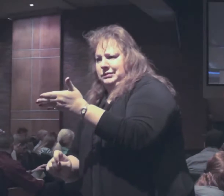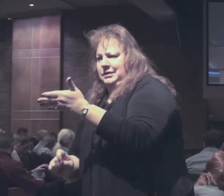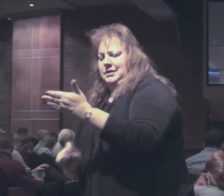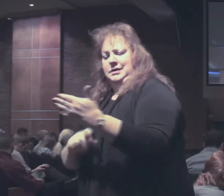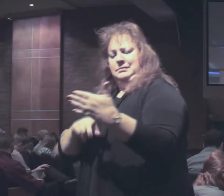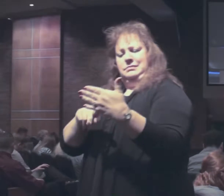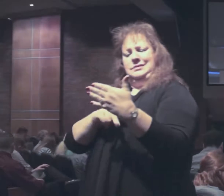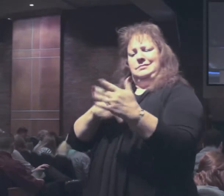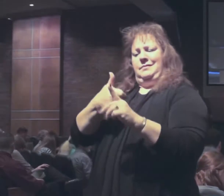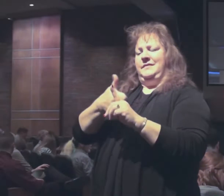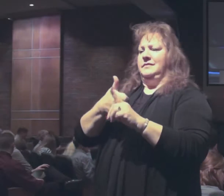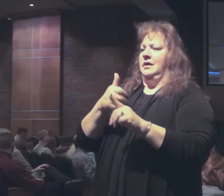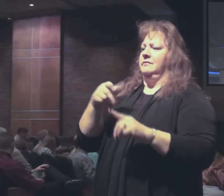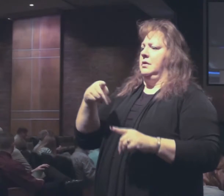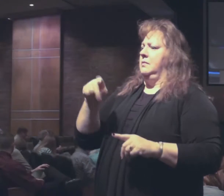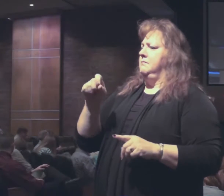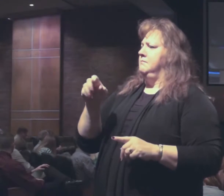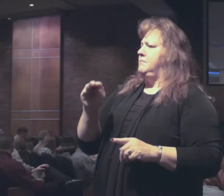of poems.